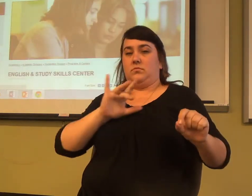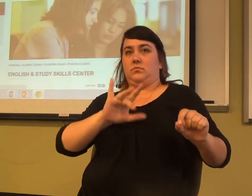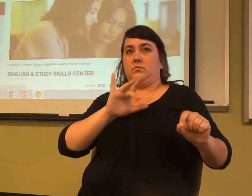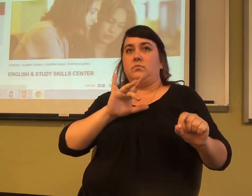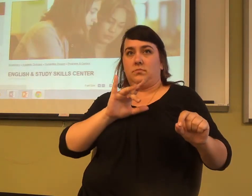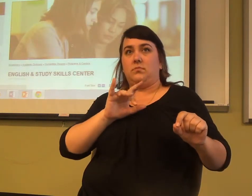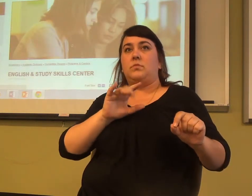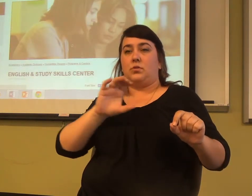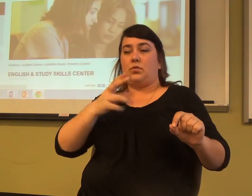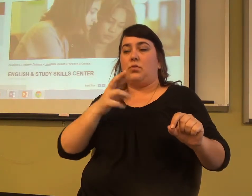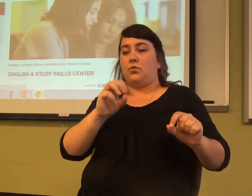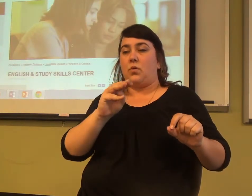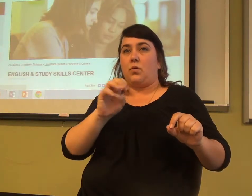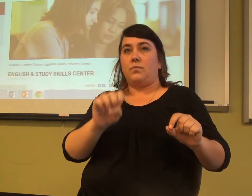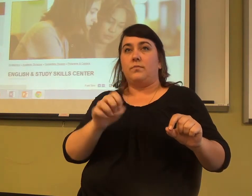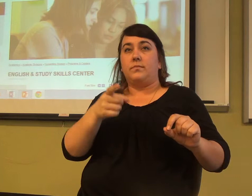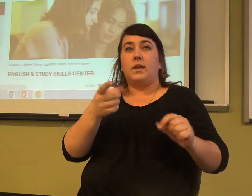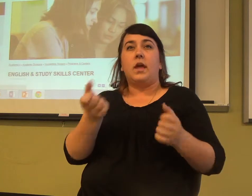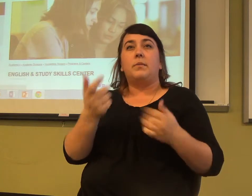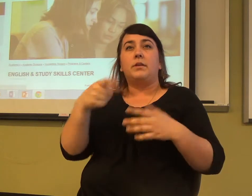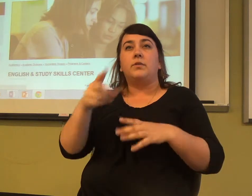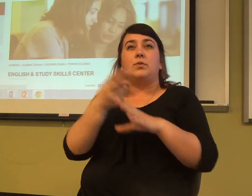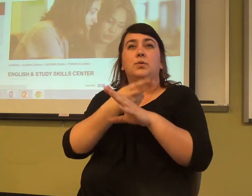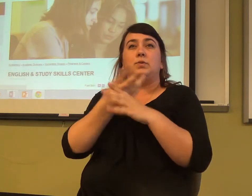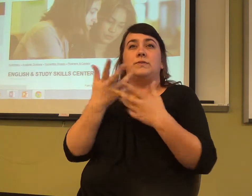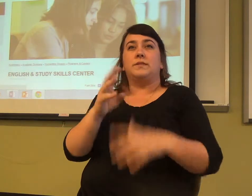How many of you guys have already used MPC Online?